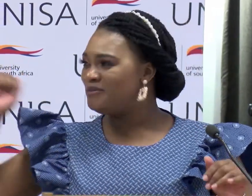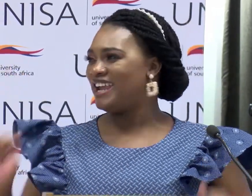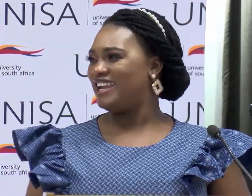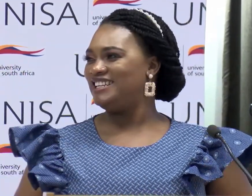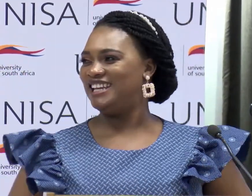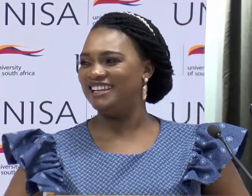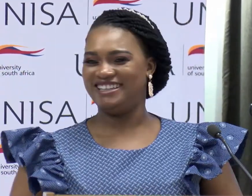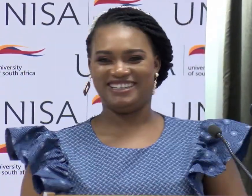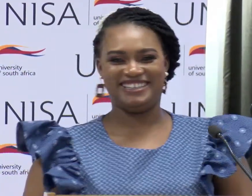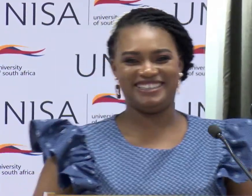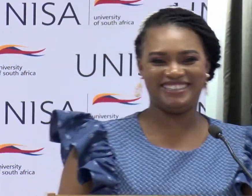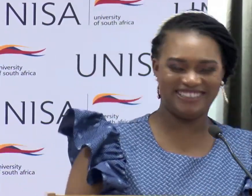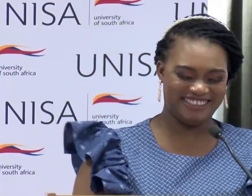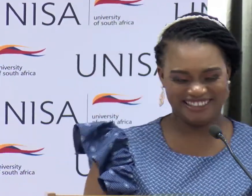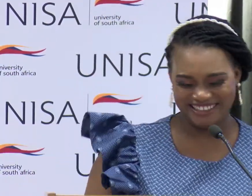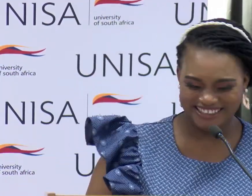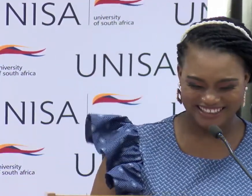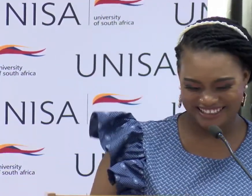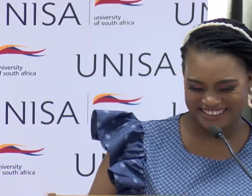amandla conveyed.